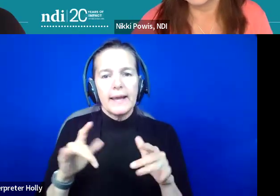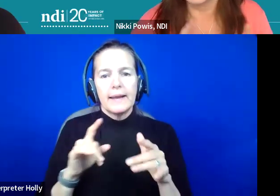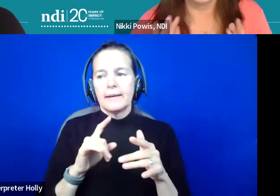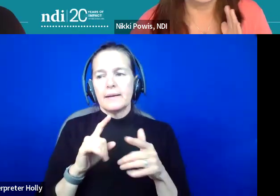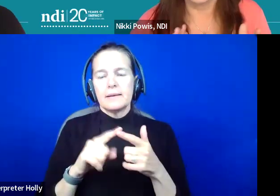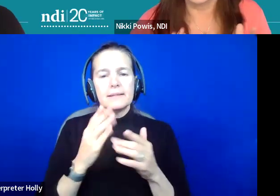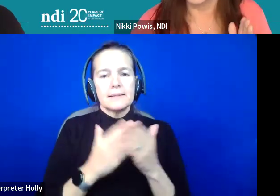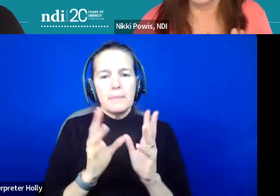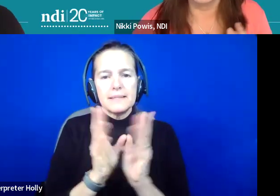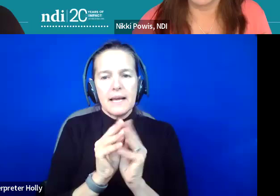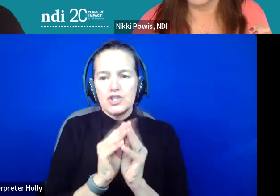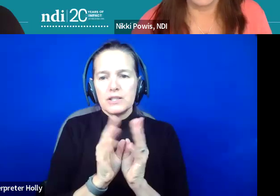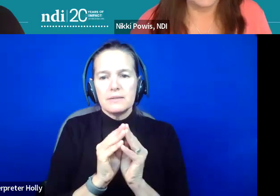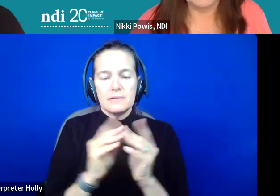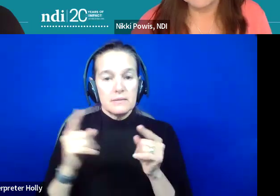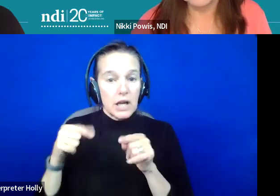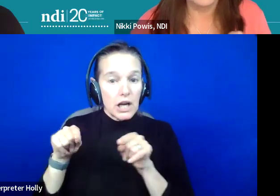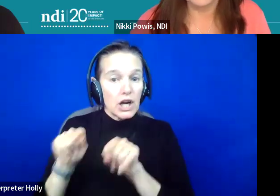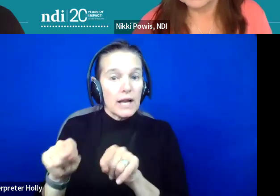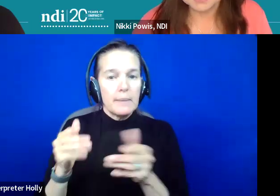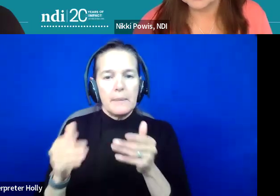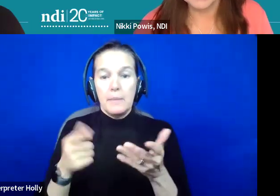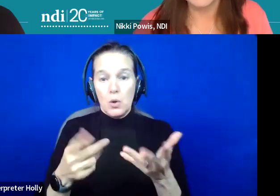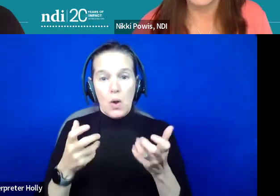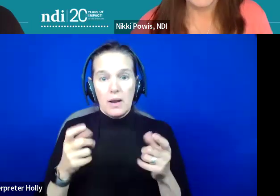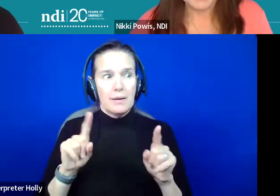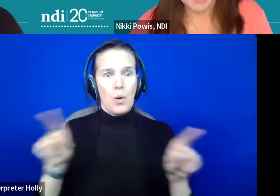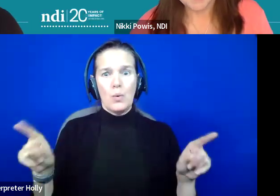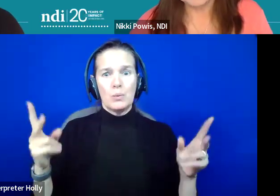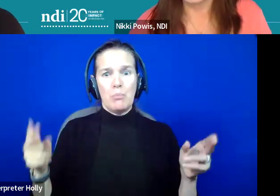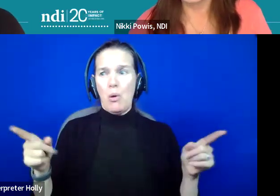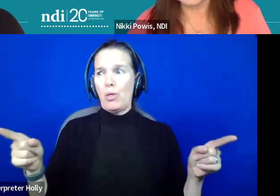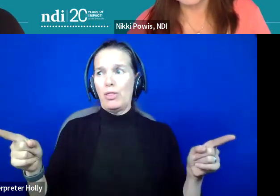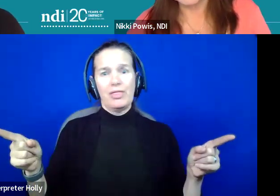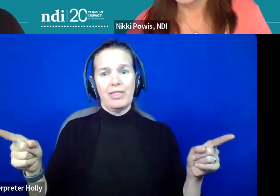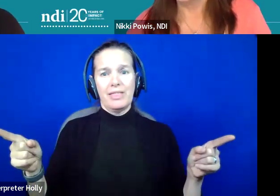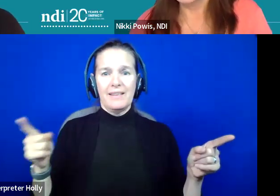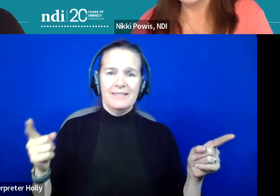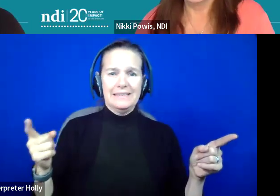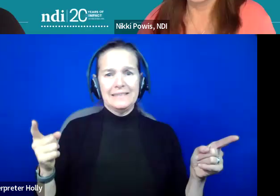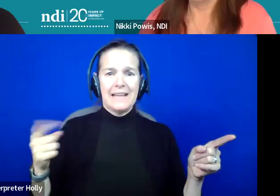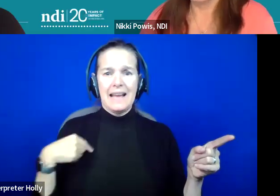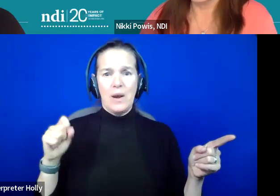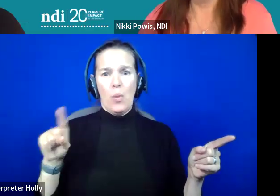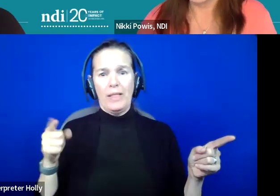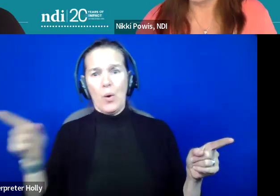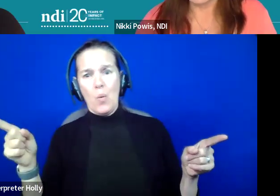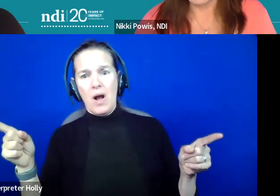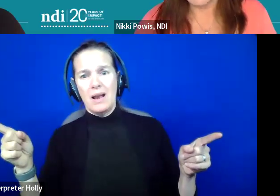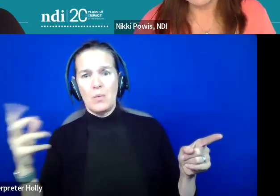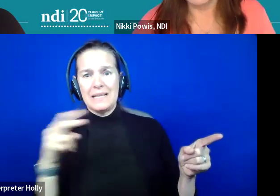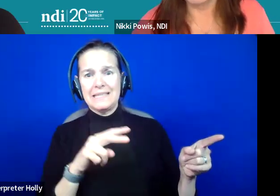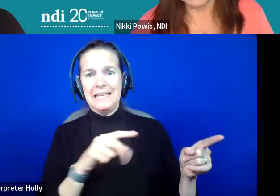of the sessions, that are concurrent, you might want to go to both. You can only be in one. So I believe